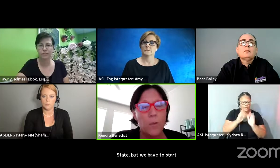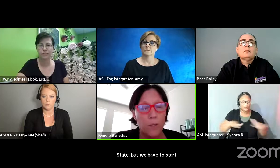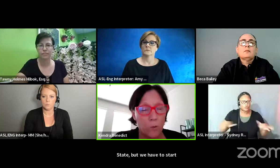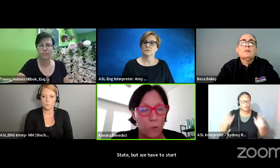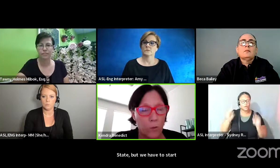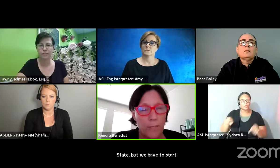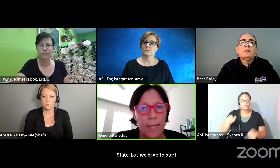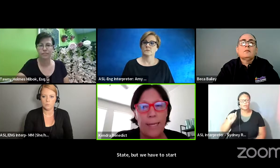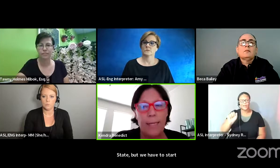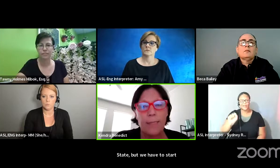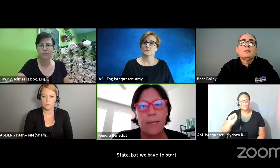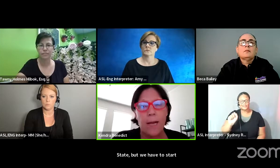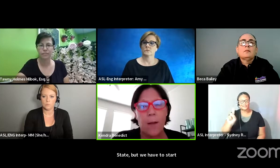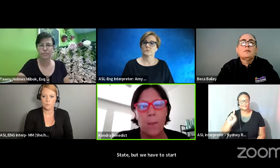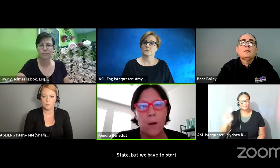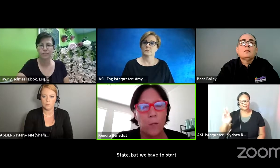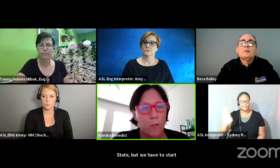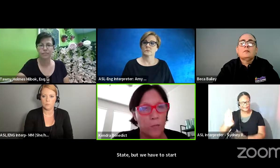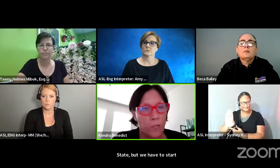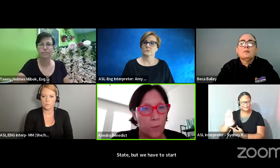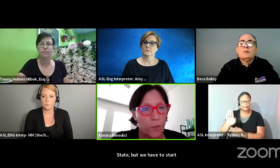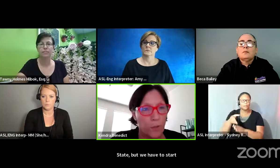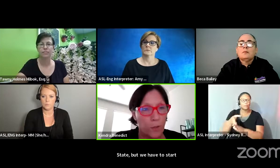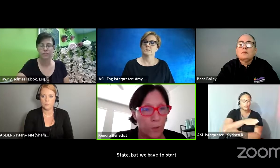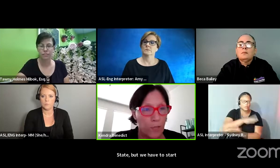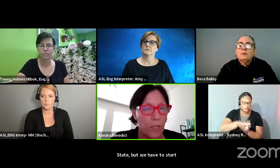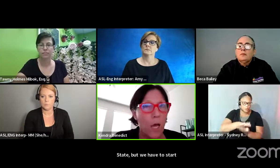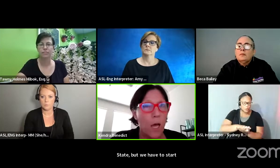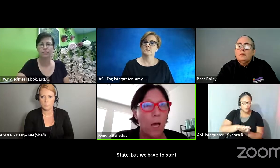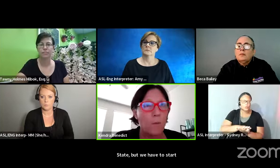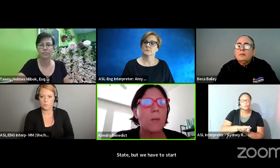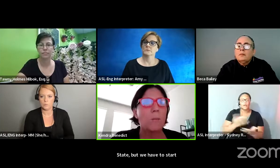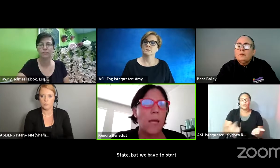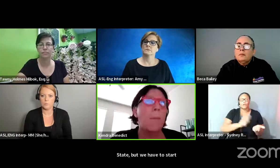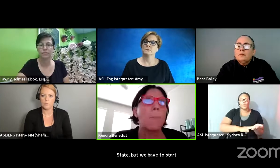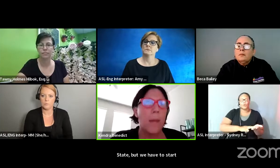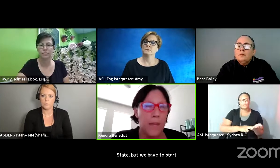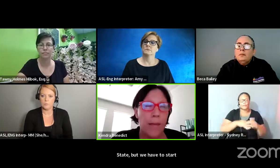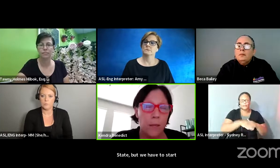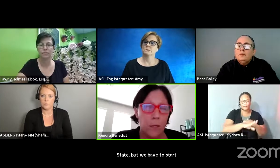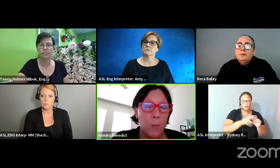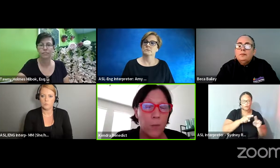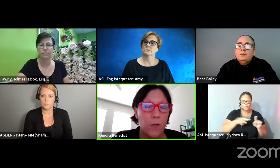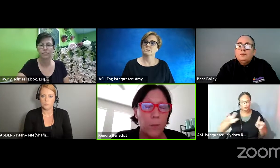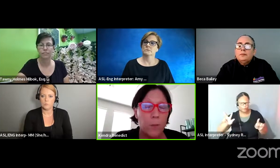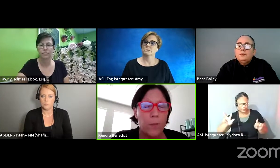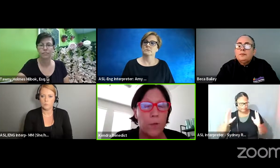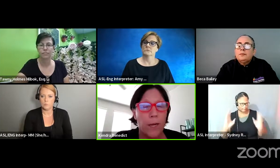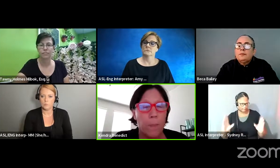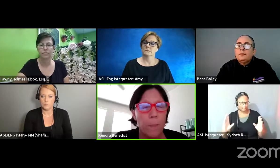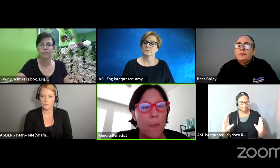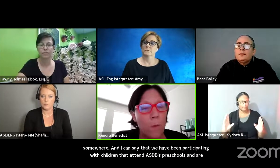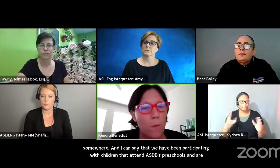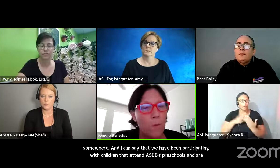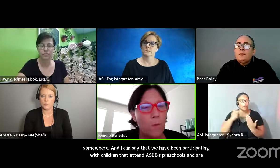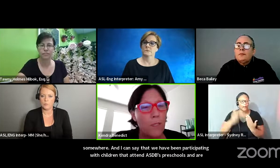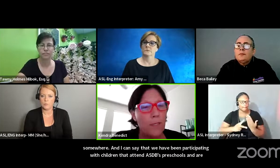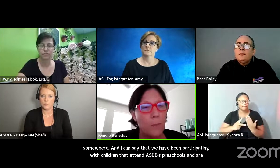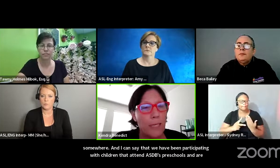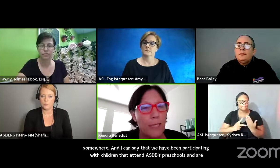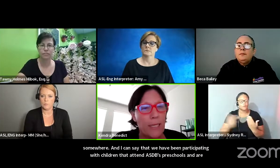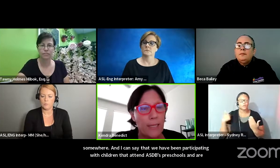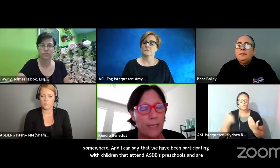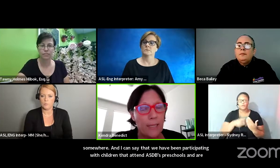ASDB's preschools and are enrolled in our Birth to 3, and in our Birth to 3 program. We've